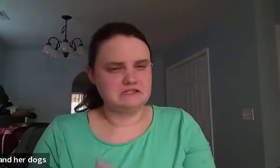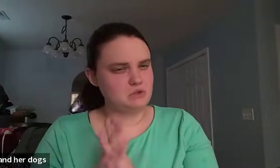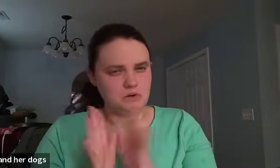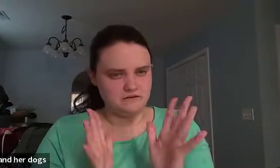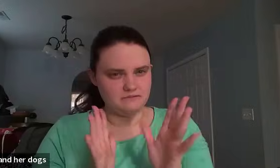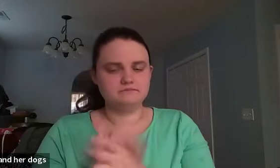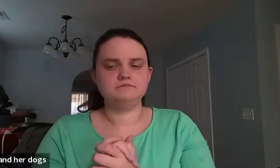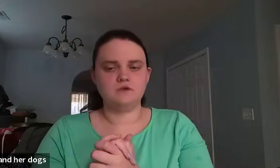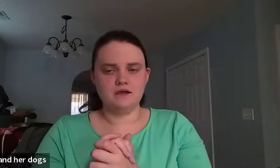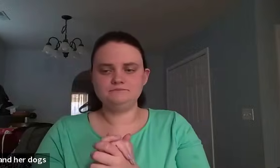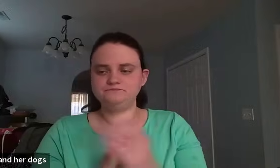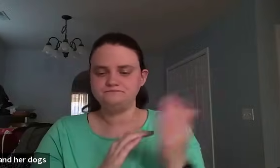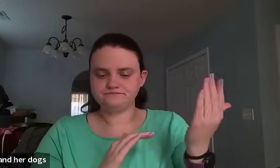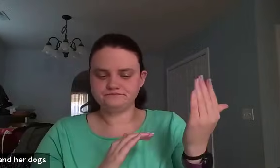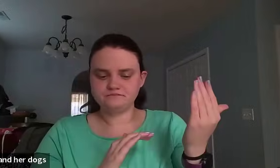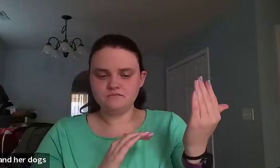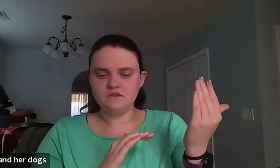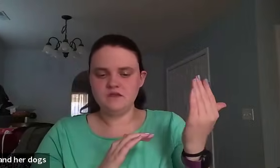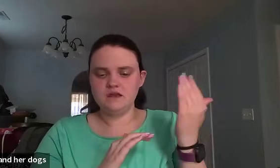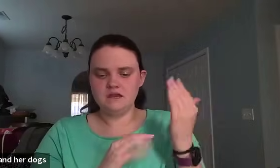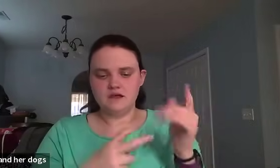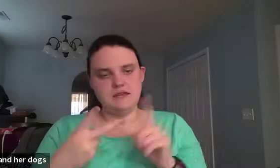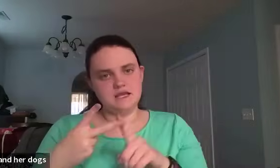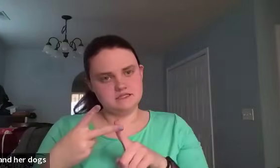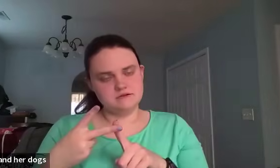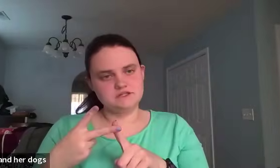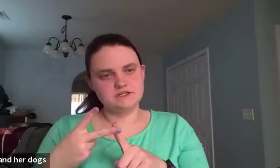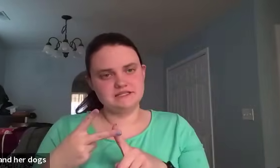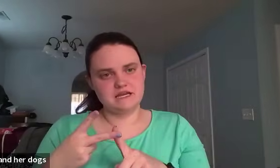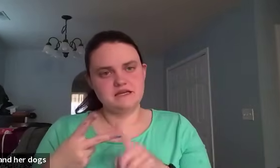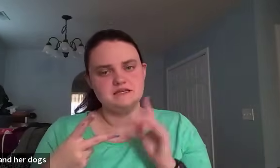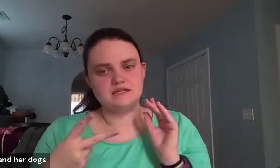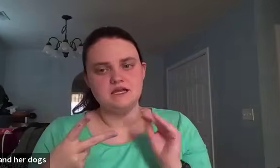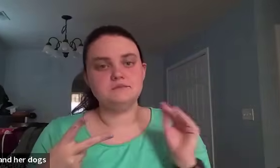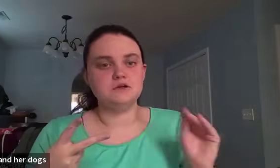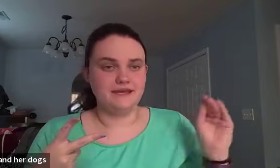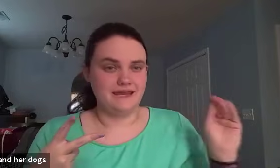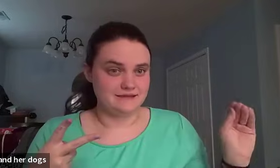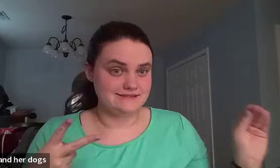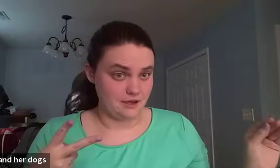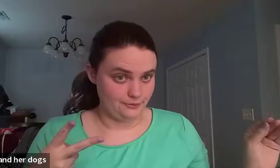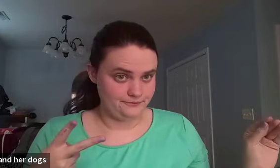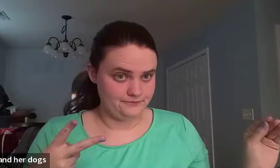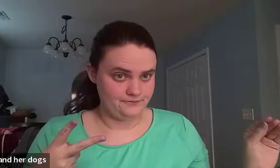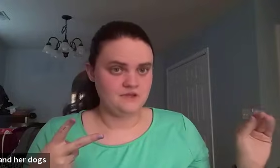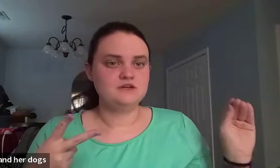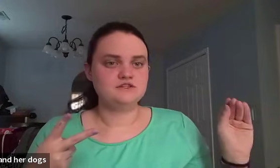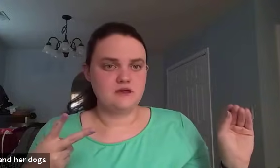It's totally fine. Okay. Now, the next sentence I was going to say is, I am learning ASL. So that